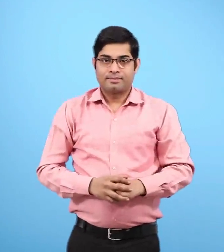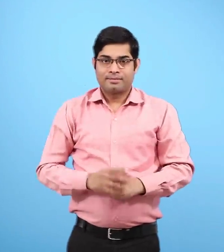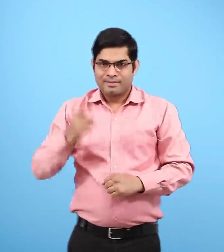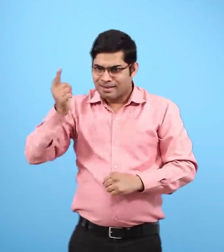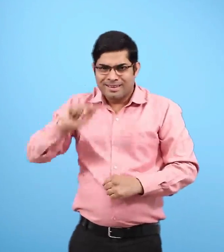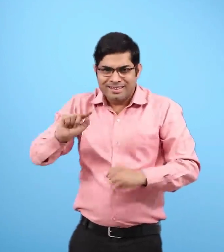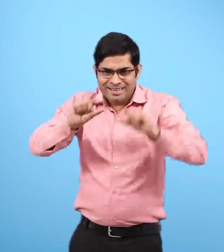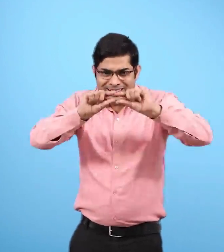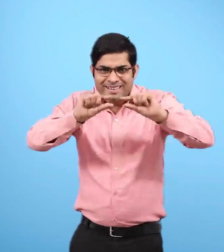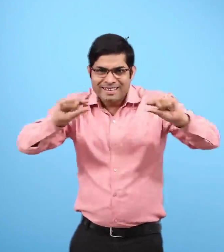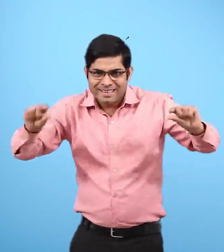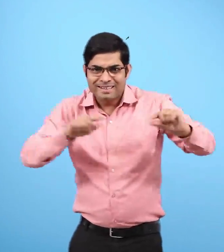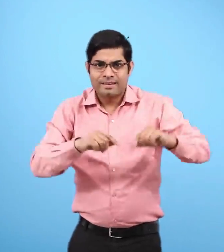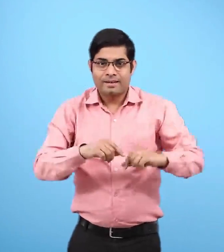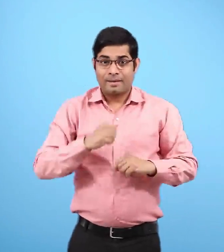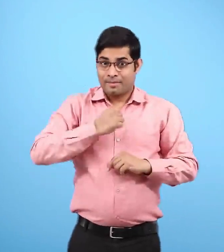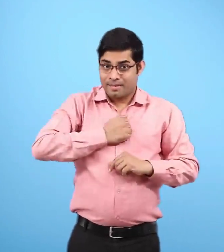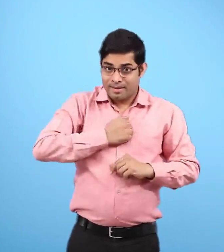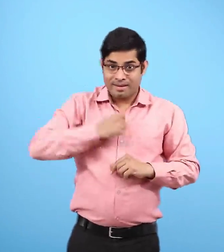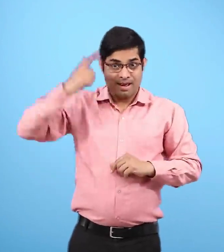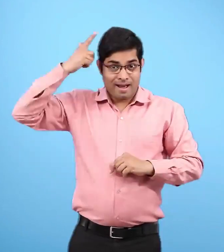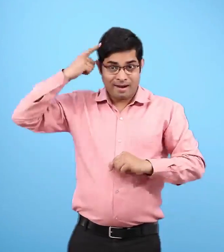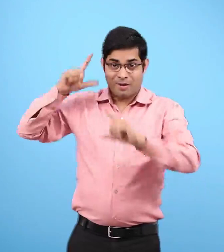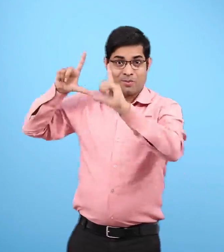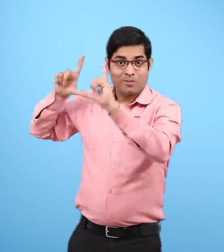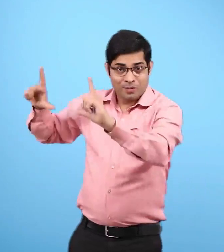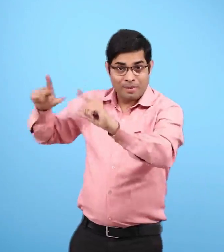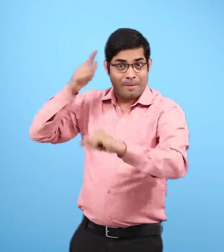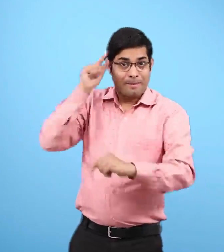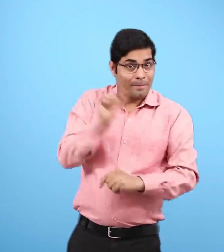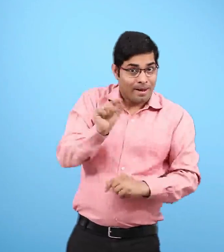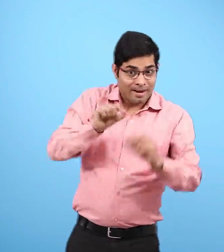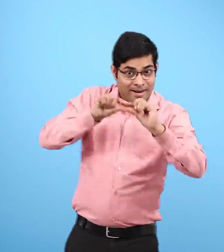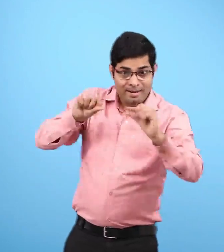Question 3. My classroom blackboard